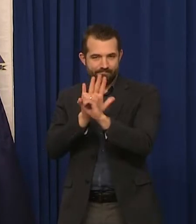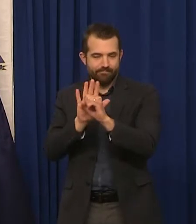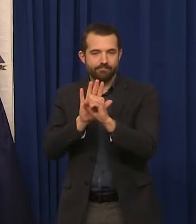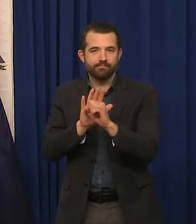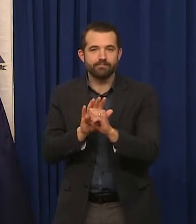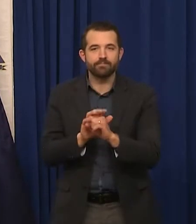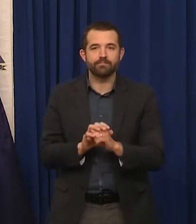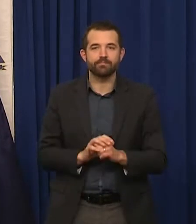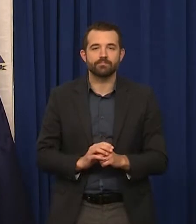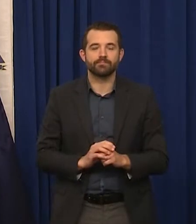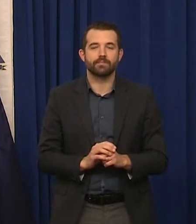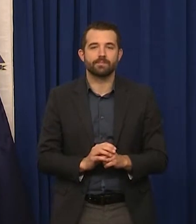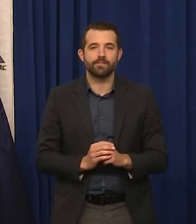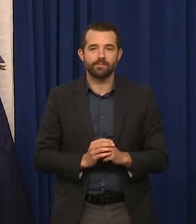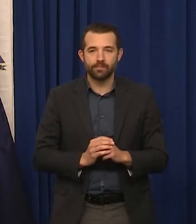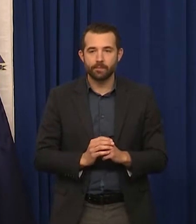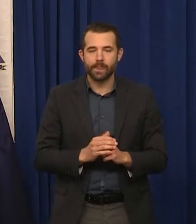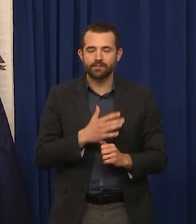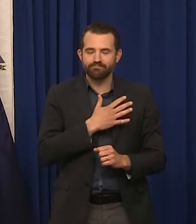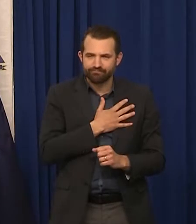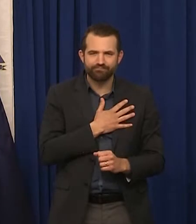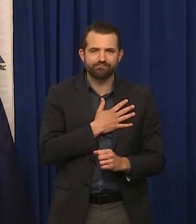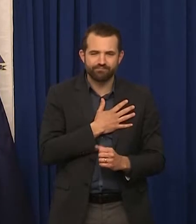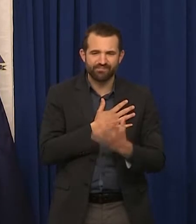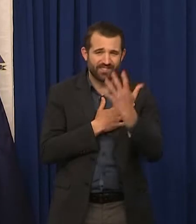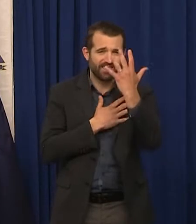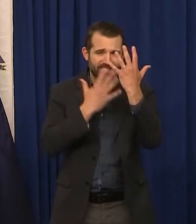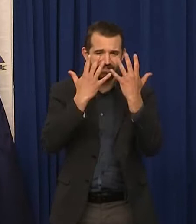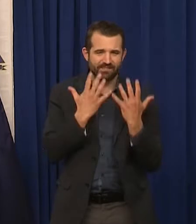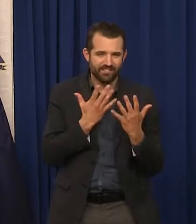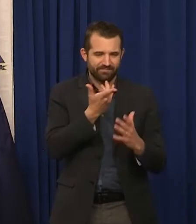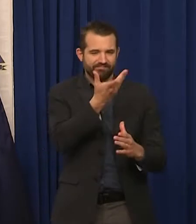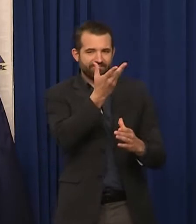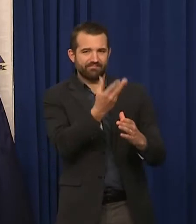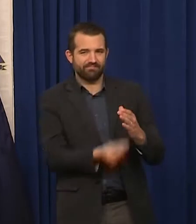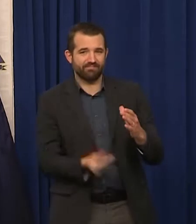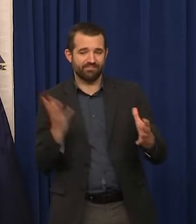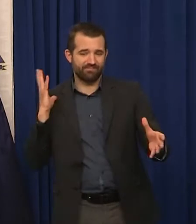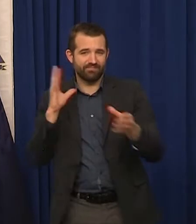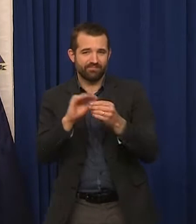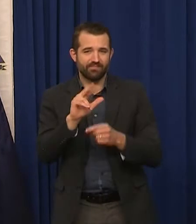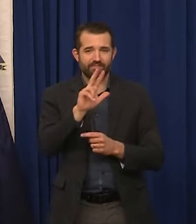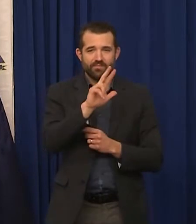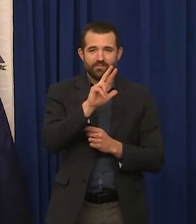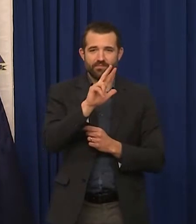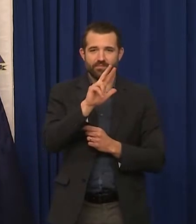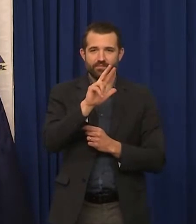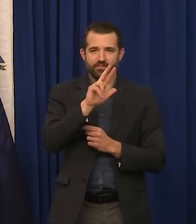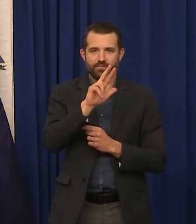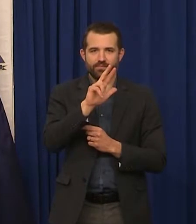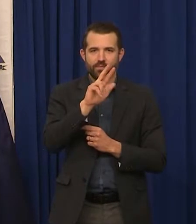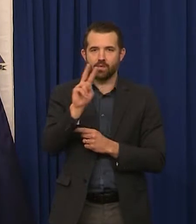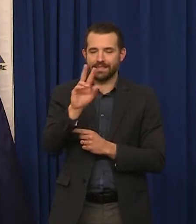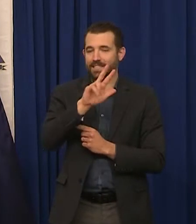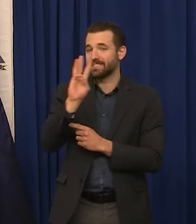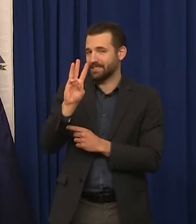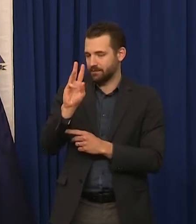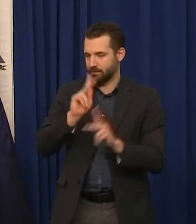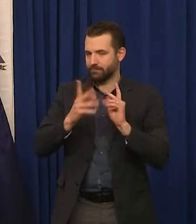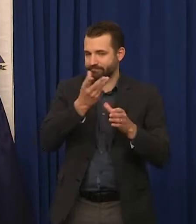The sad passing of this individual marks the 36th death from COVID-19 across the state of